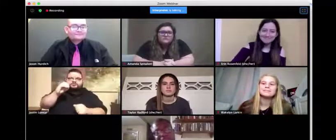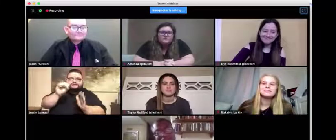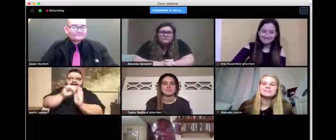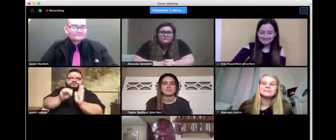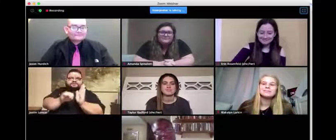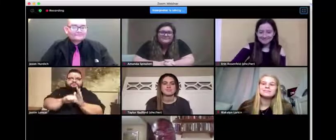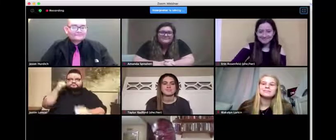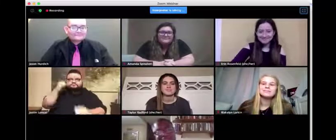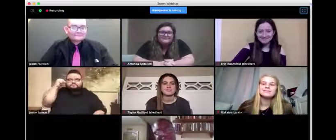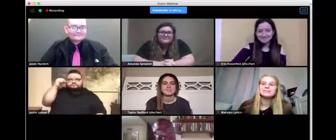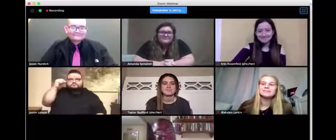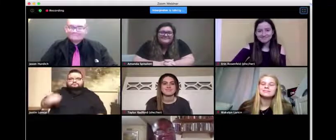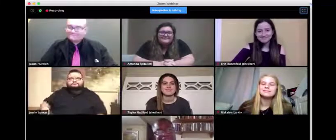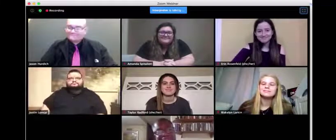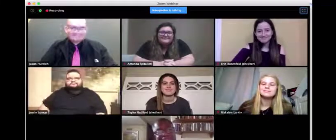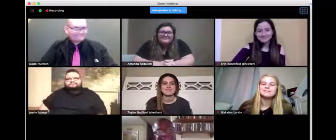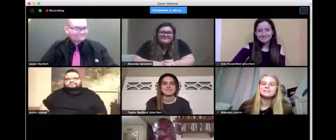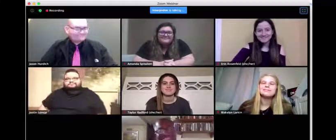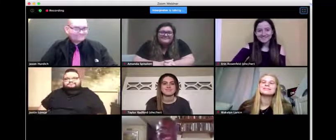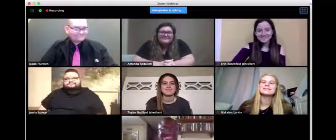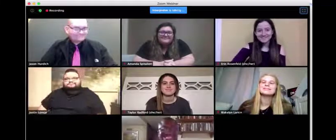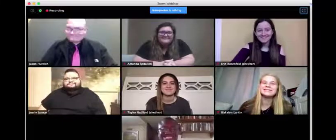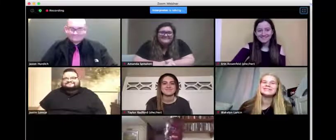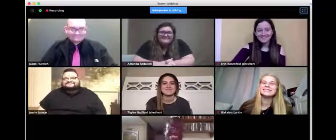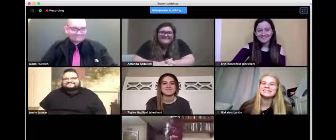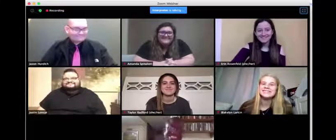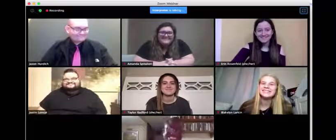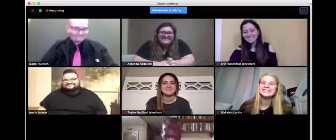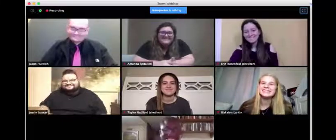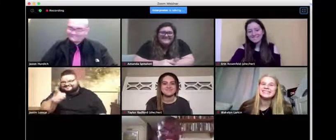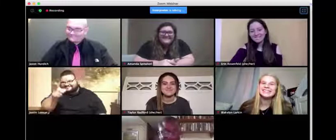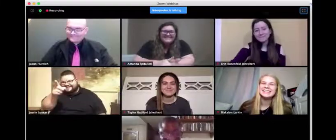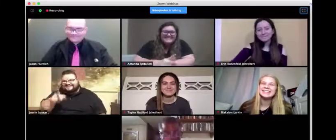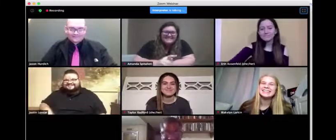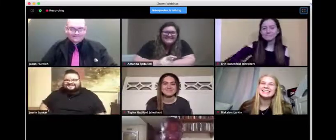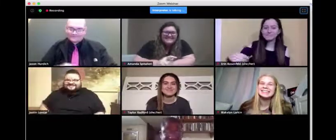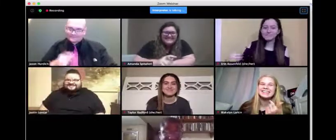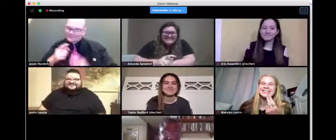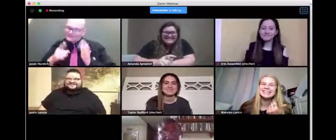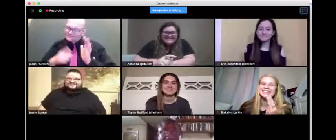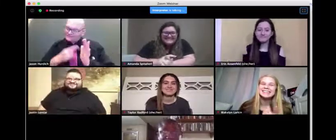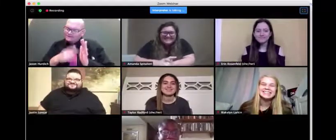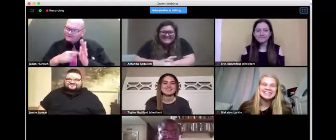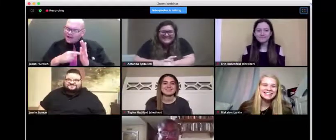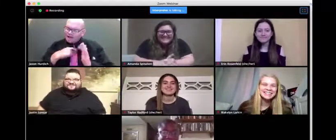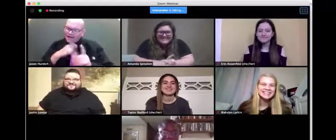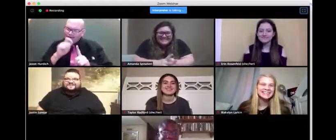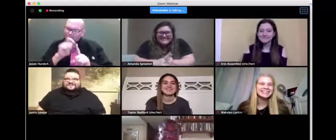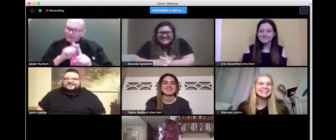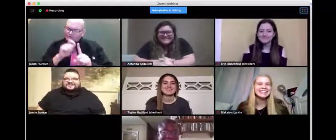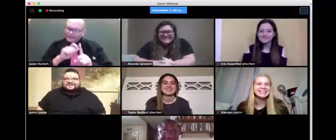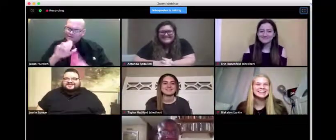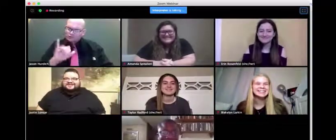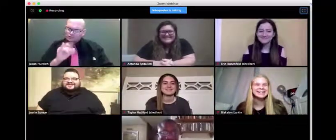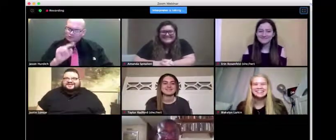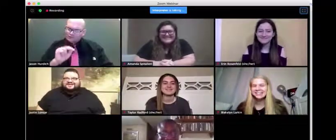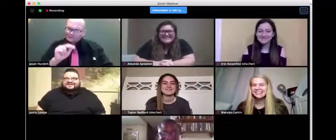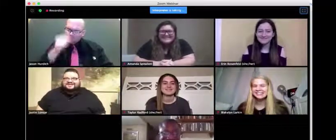Blakelyn says, yay. That sometimes I have to pick on him because they're 41-0, you